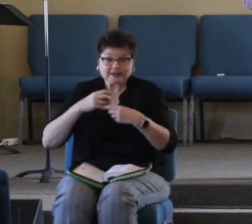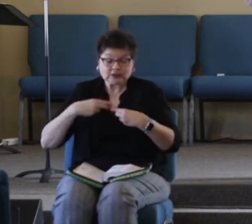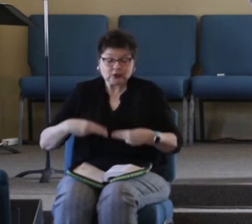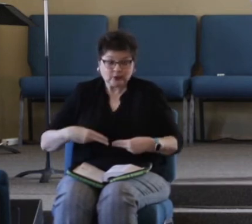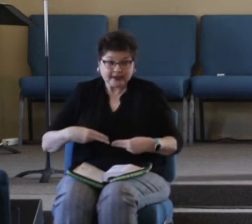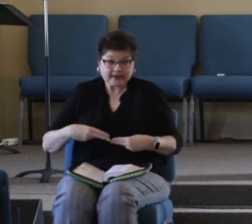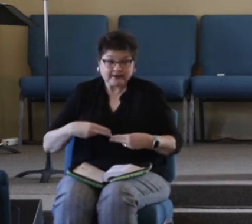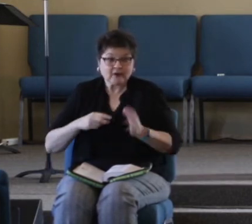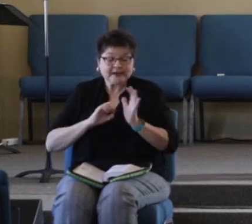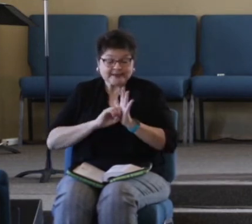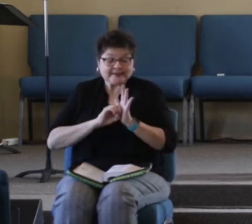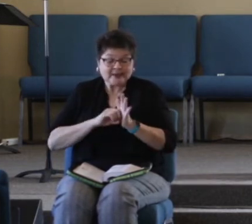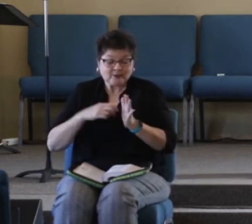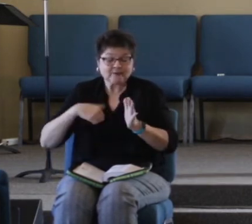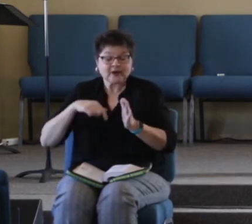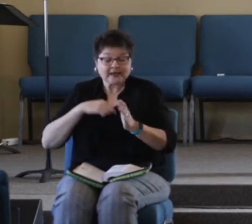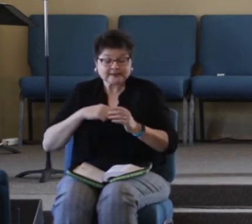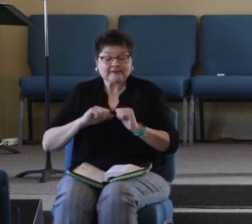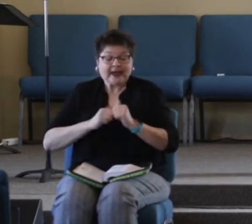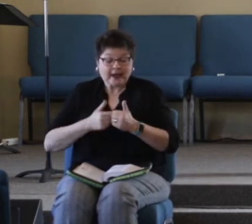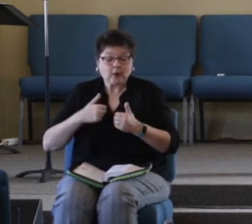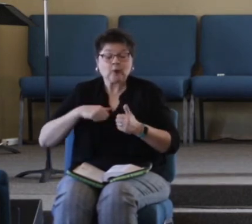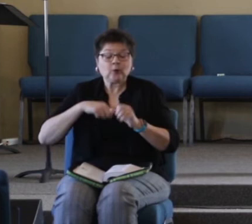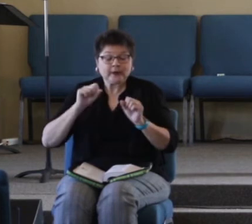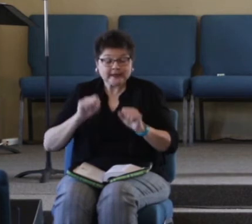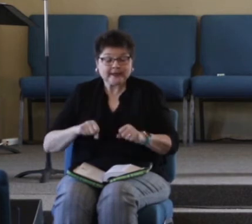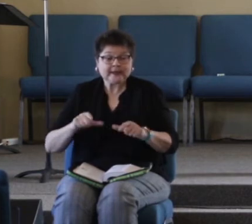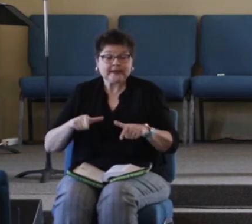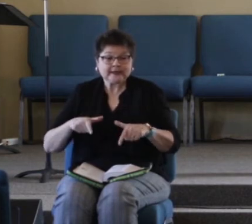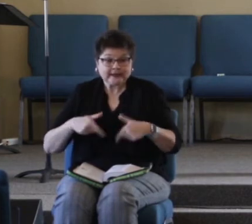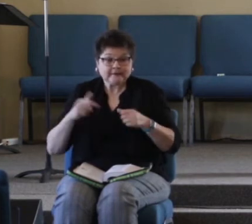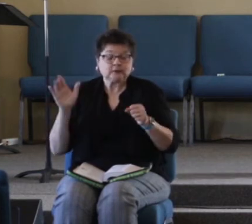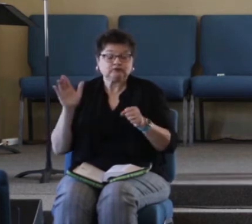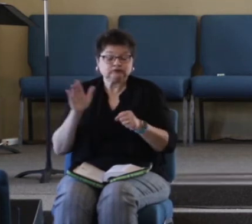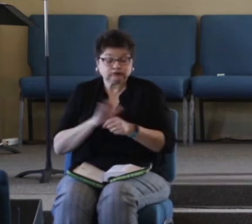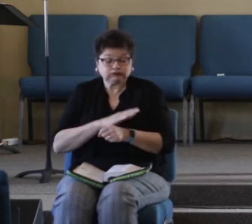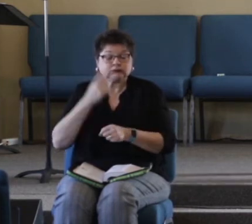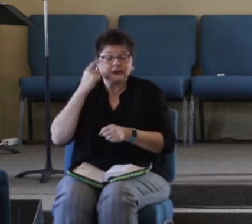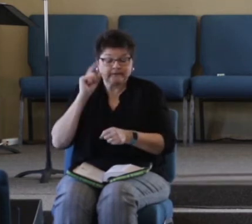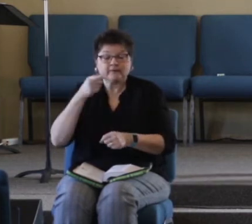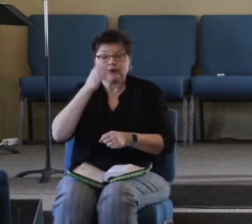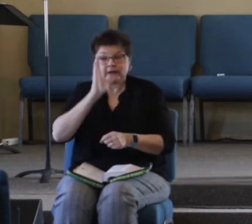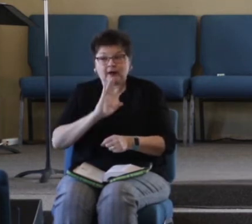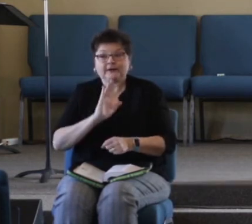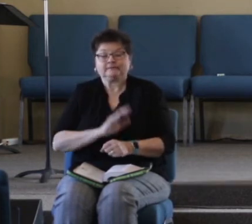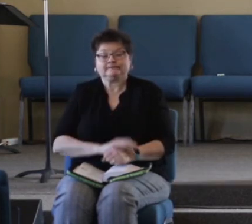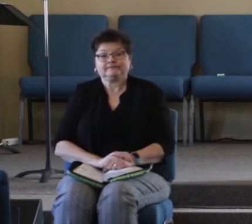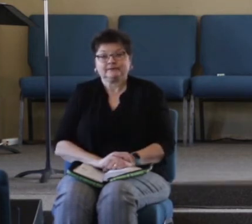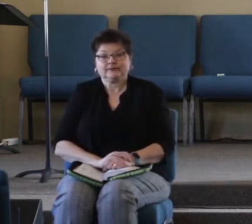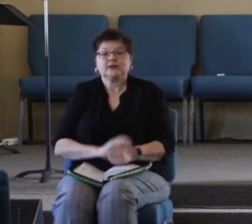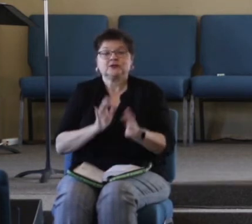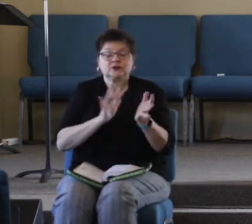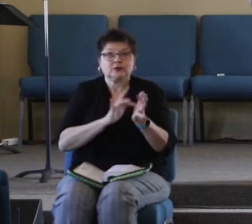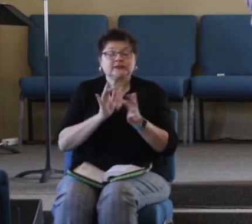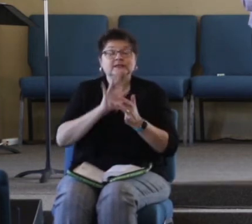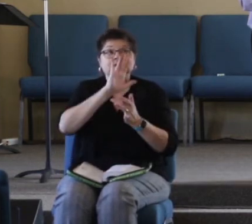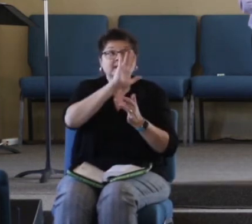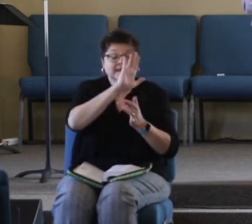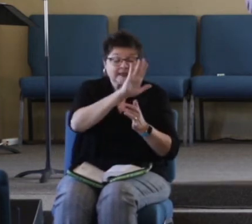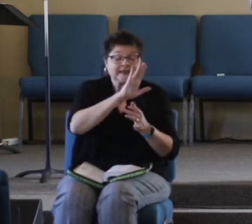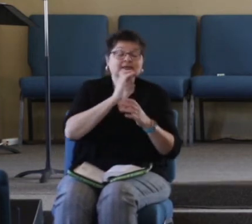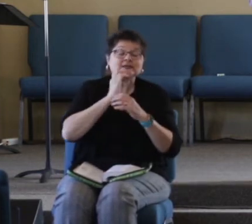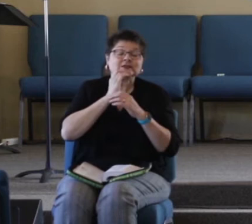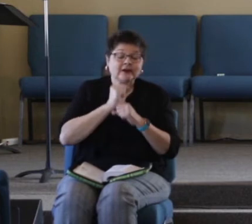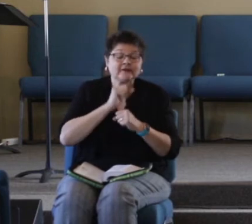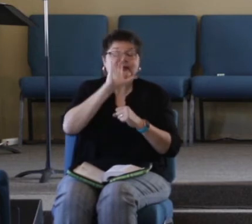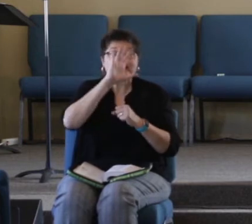on how we can live life fully for God. And so Jesus in his sovereignty, in his